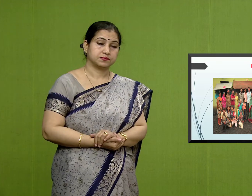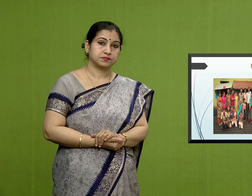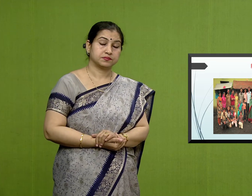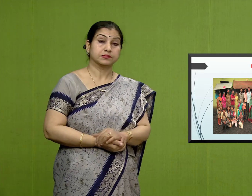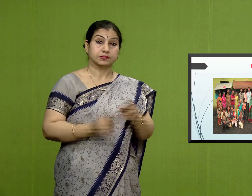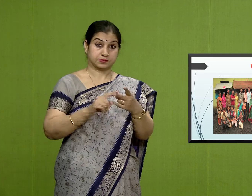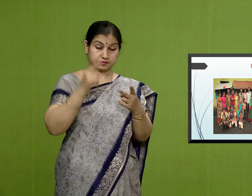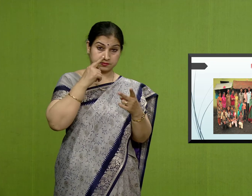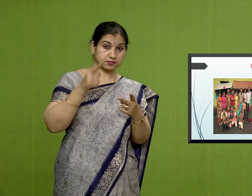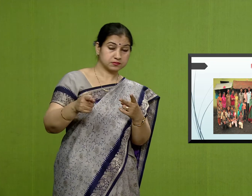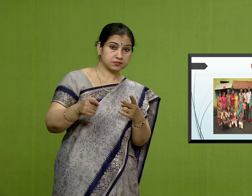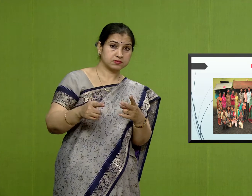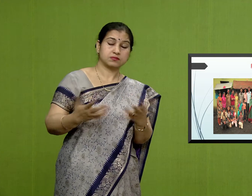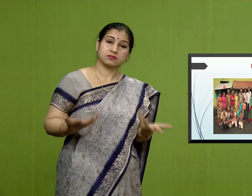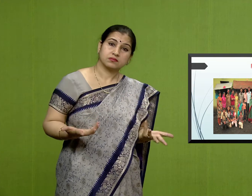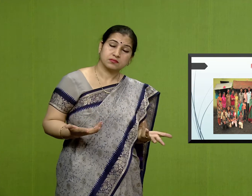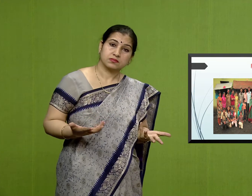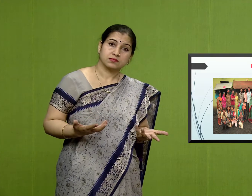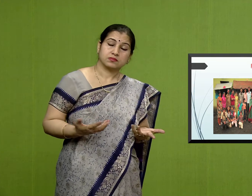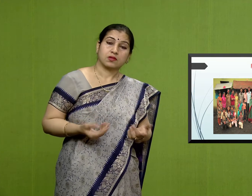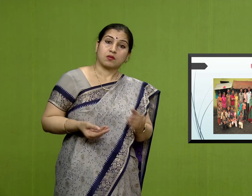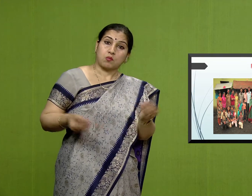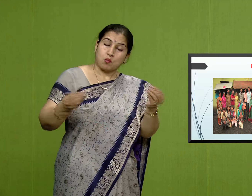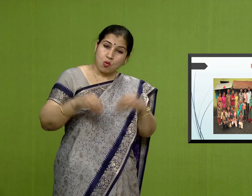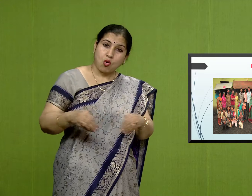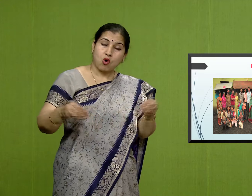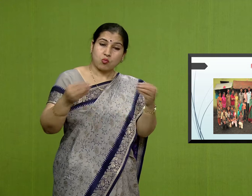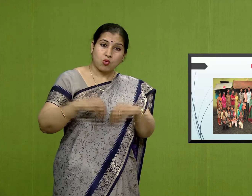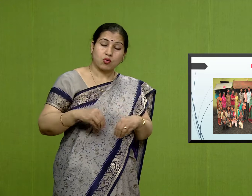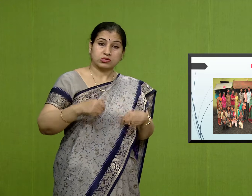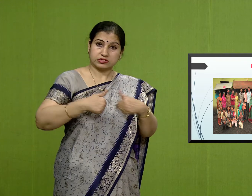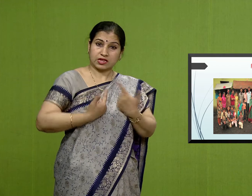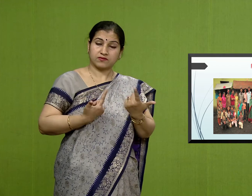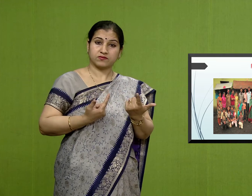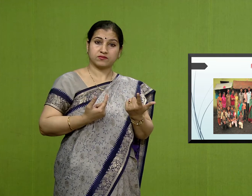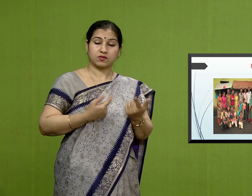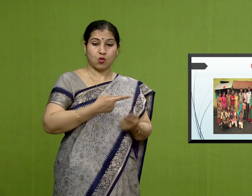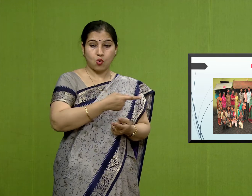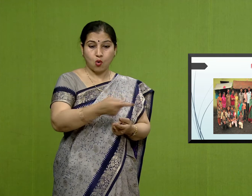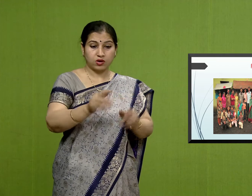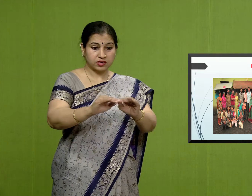She is unable to give proper attention to all the children.